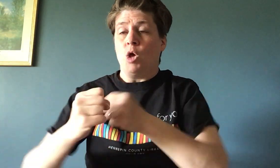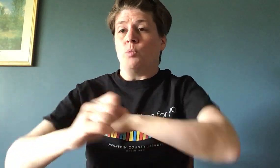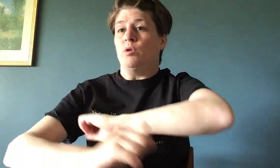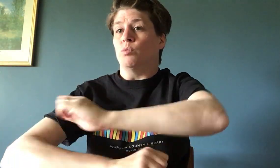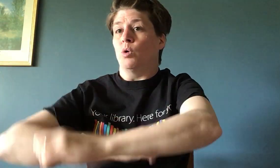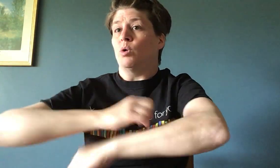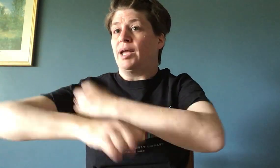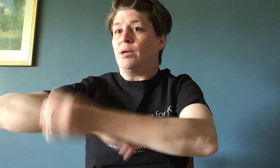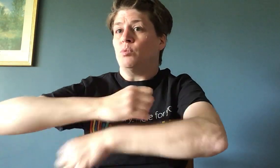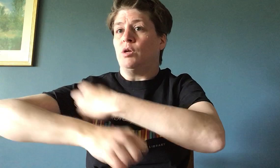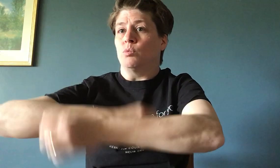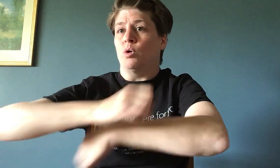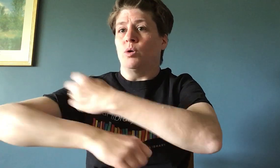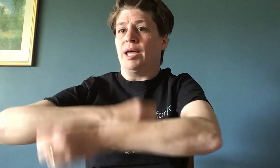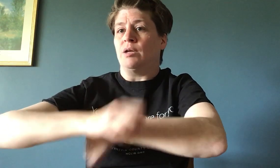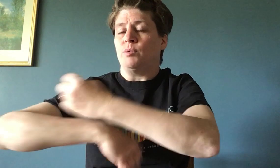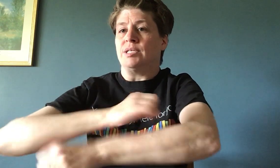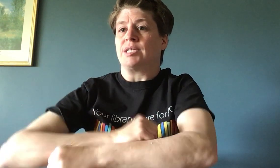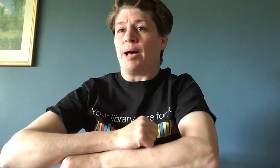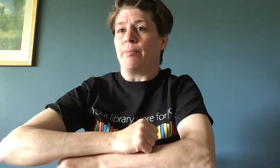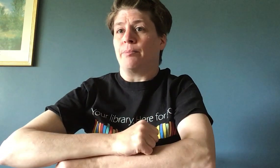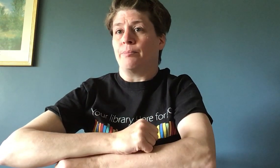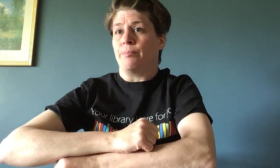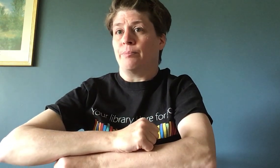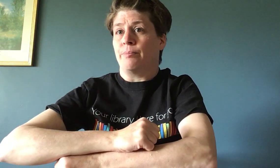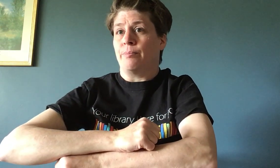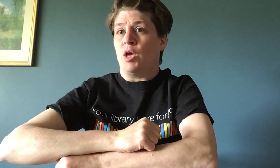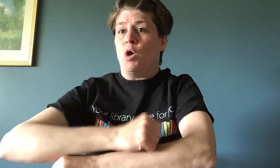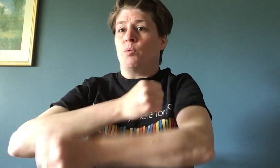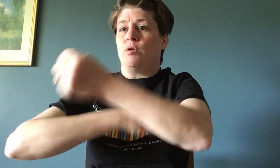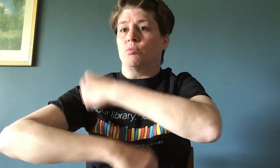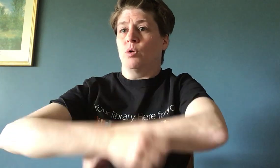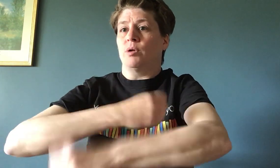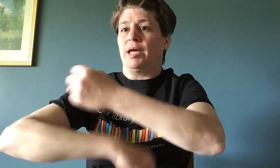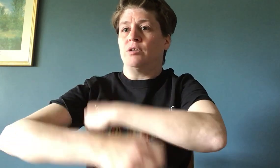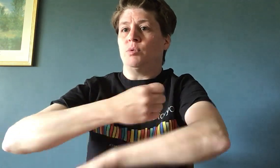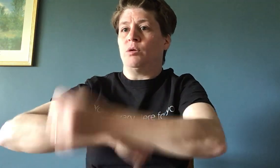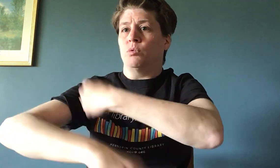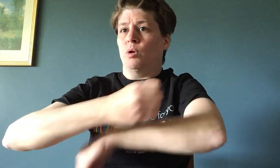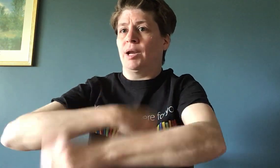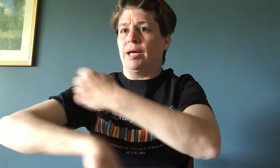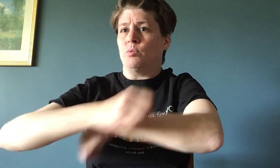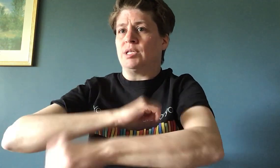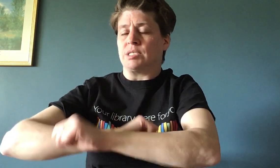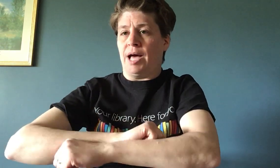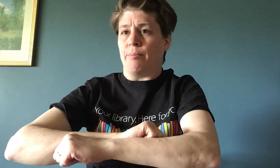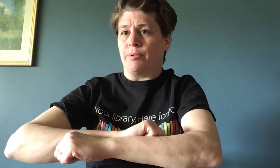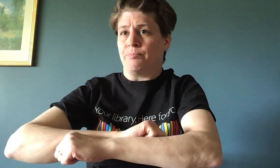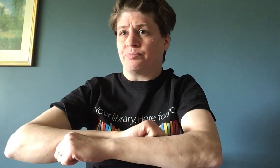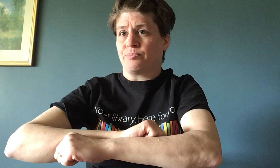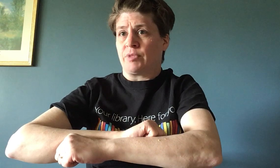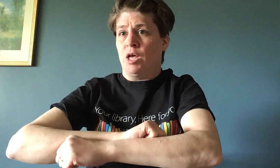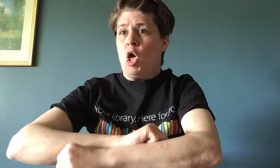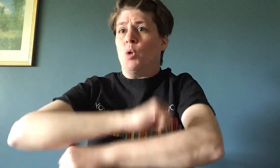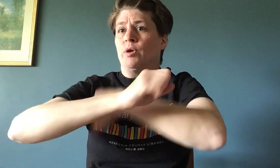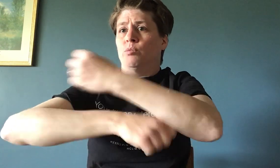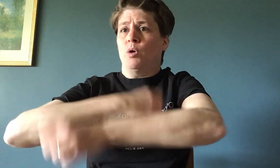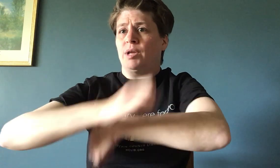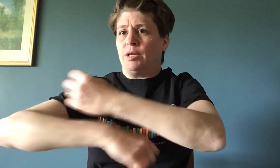We roll and we roll and we stop. We roll and we roll and we stop. We roll and